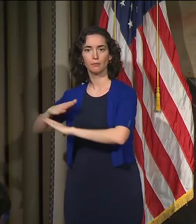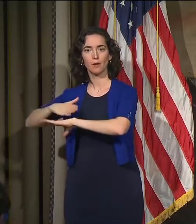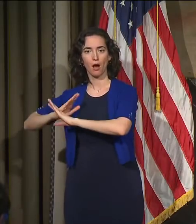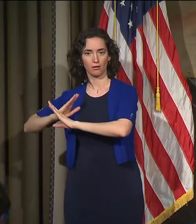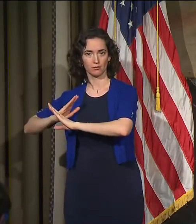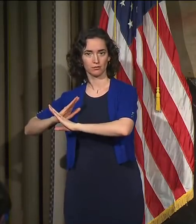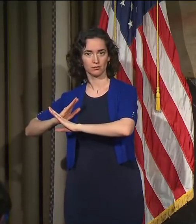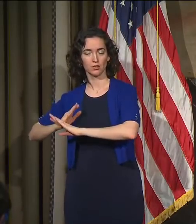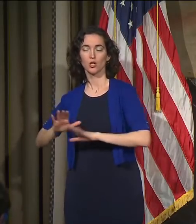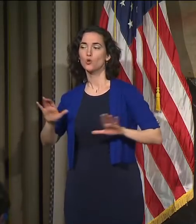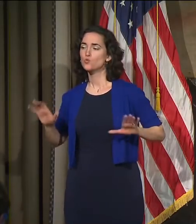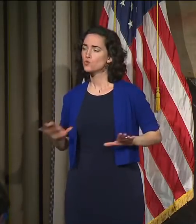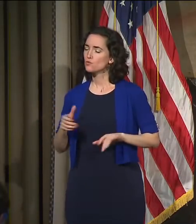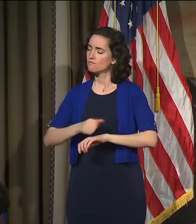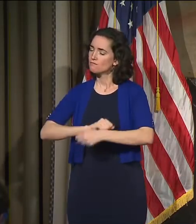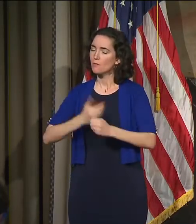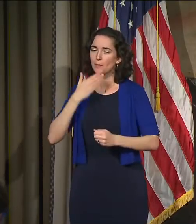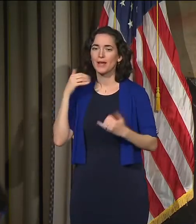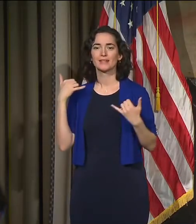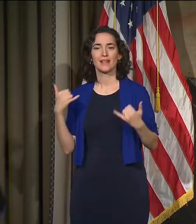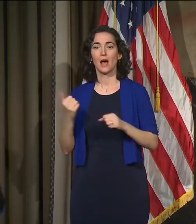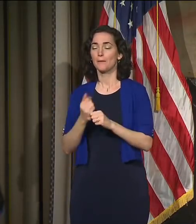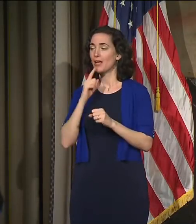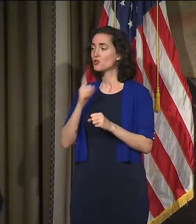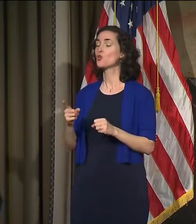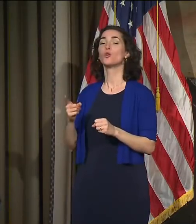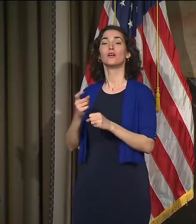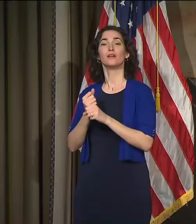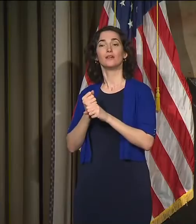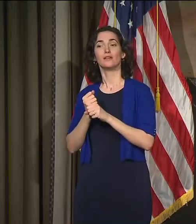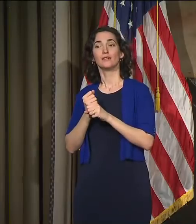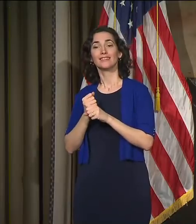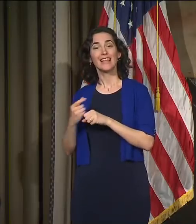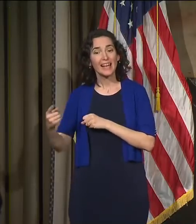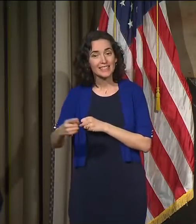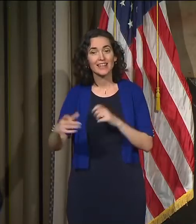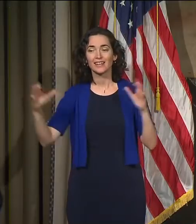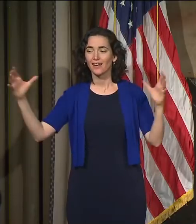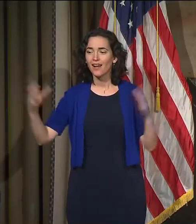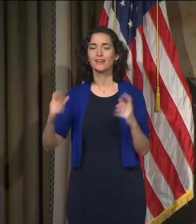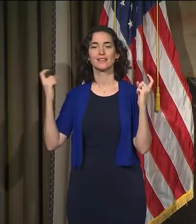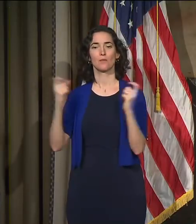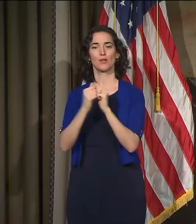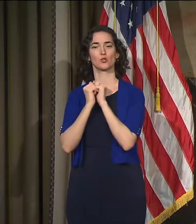To do what we can now to make sure that they're able to celebrate the holidays with us next year.